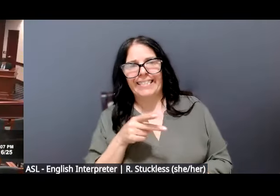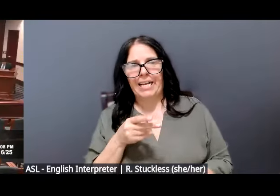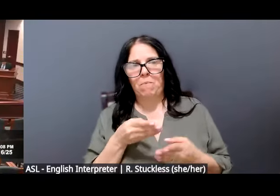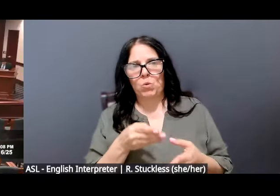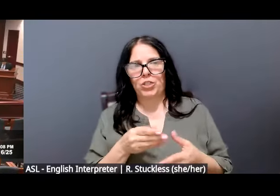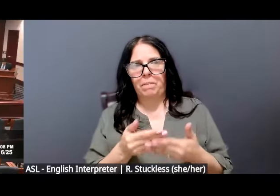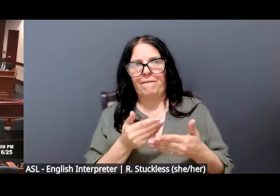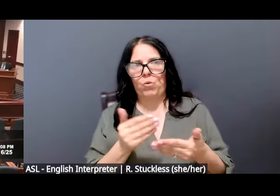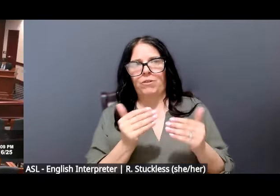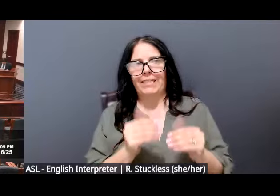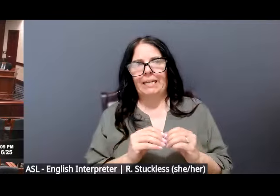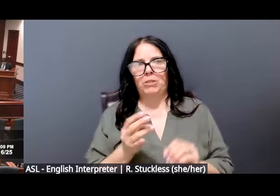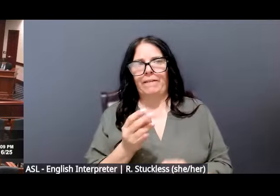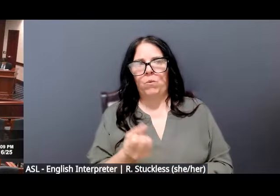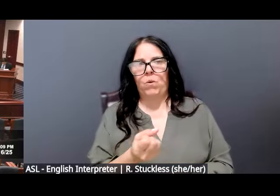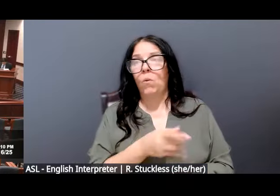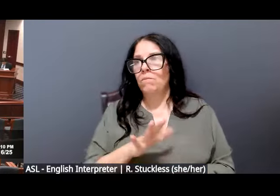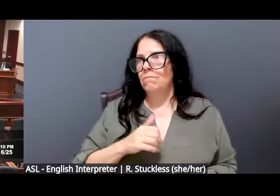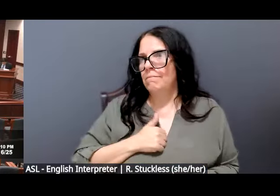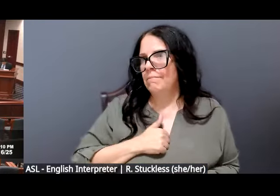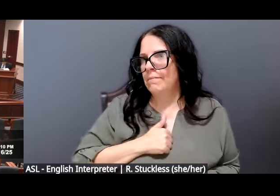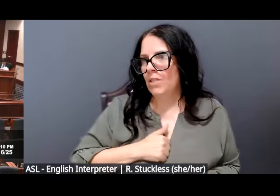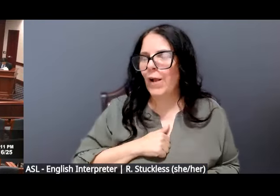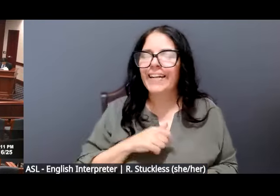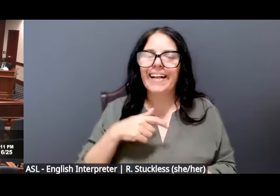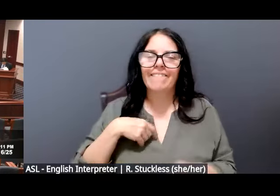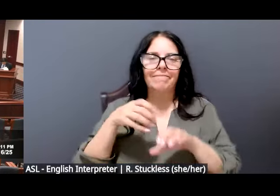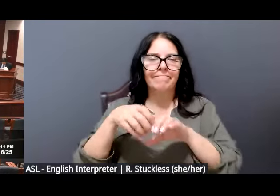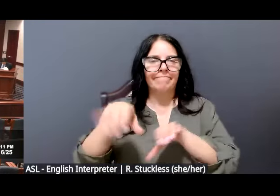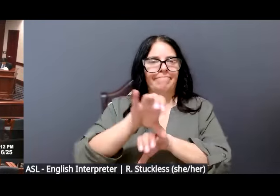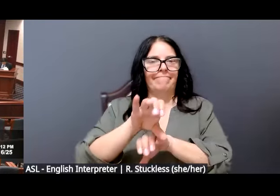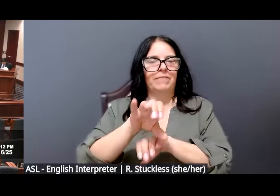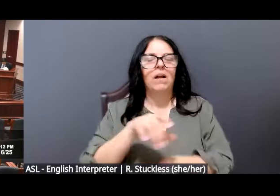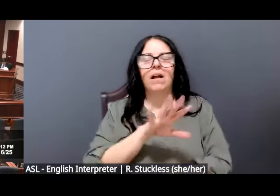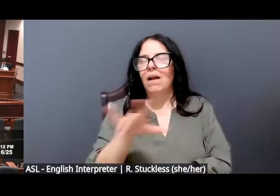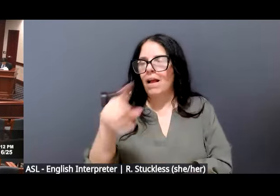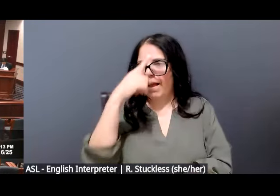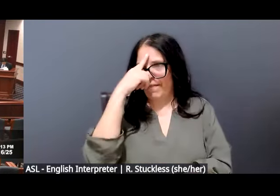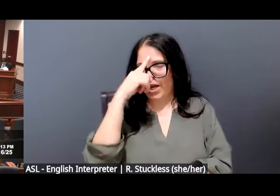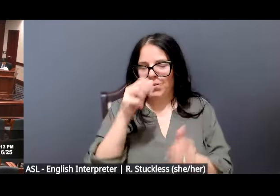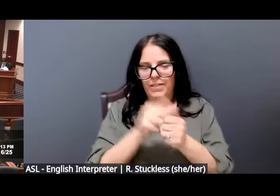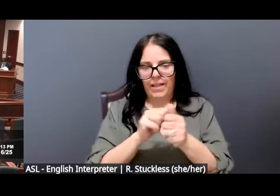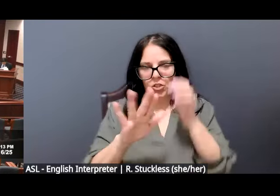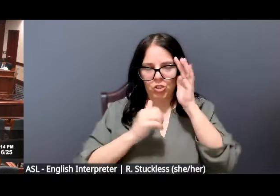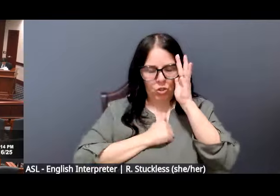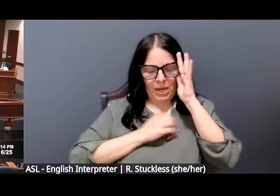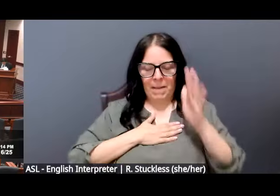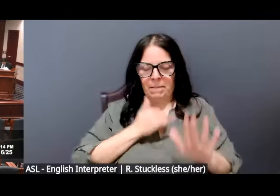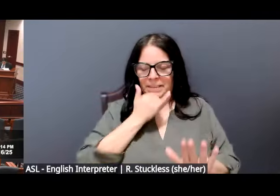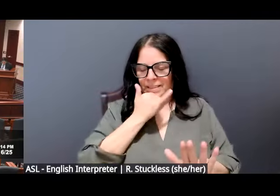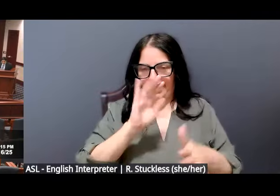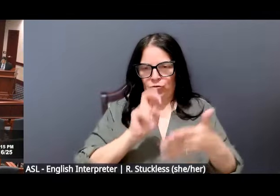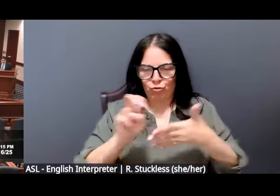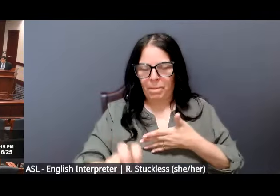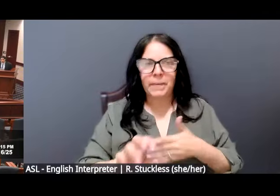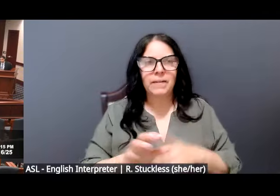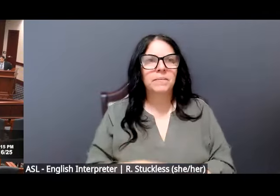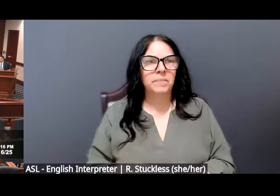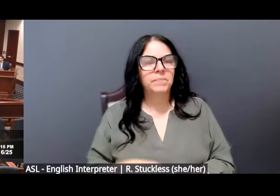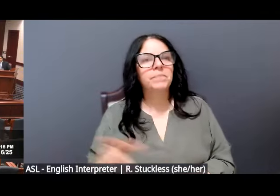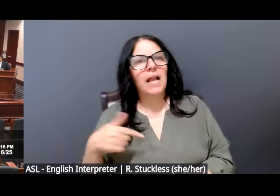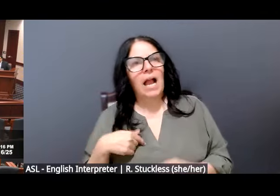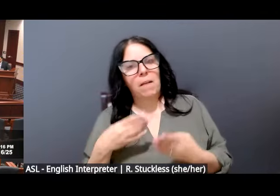on to number 7. Oh, I'm sorry. It's There were two. separated. Yes. Forgive me. Yeah. Oh, what, they were together. My They are mistake, forgive me. together. I move that the Board of